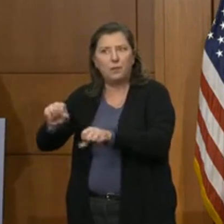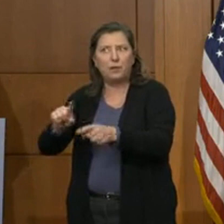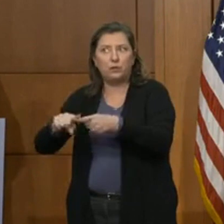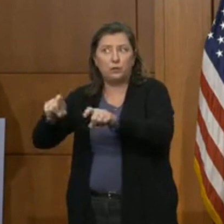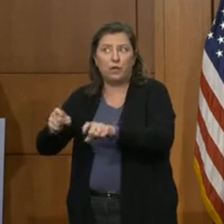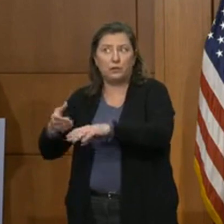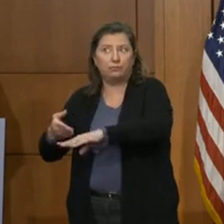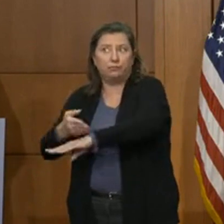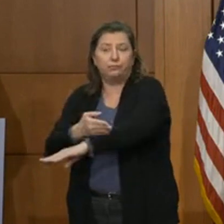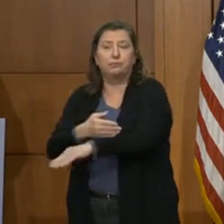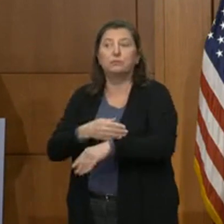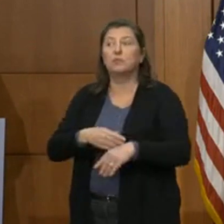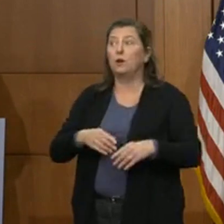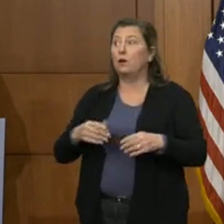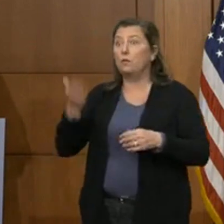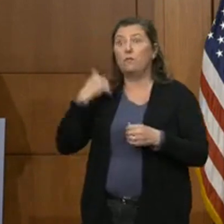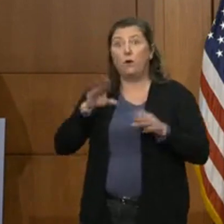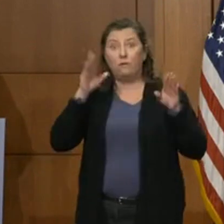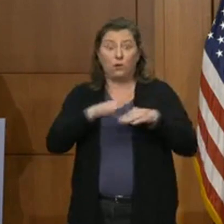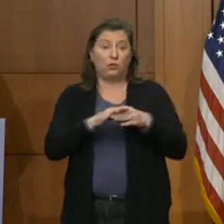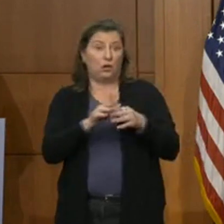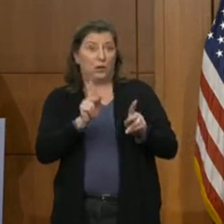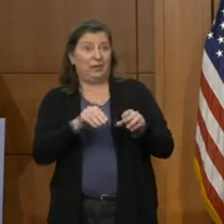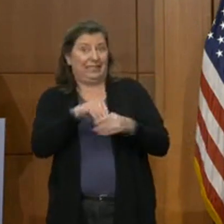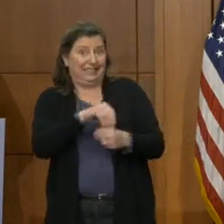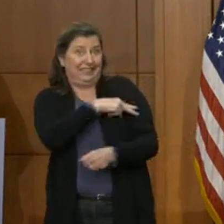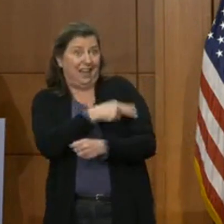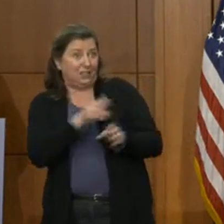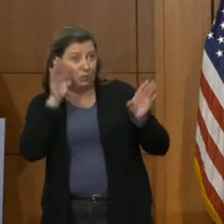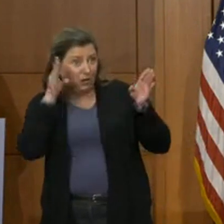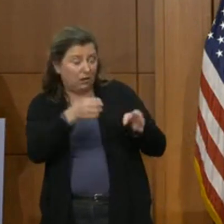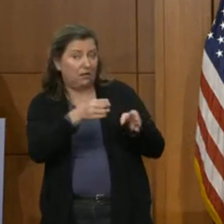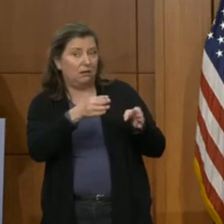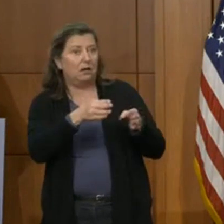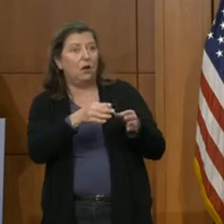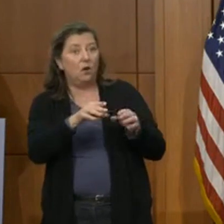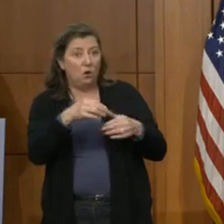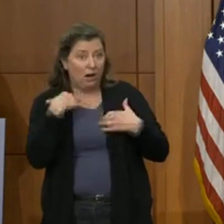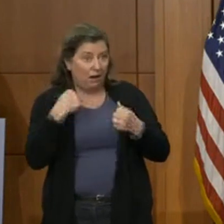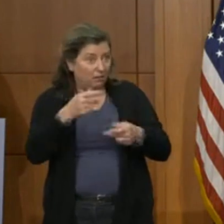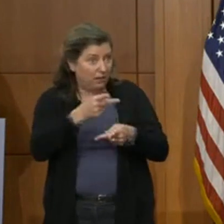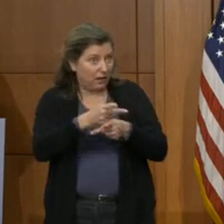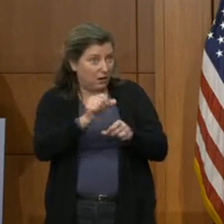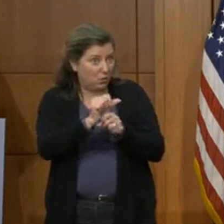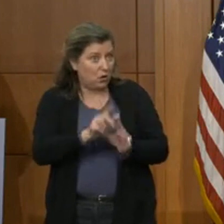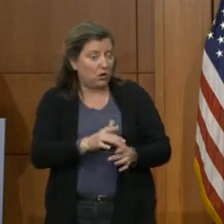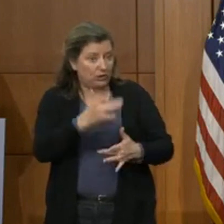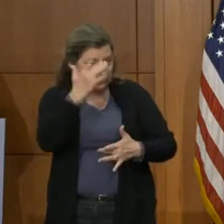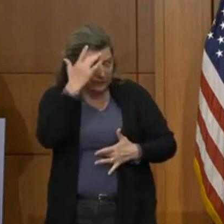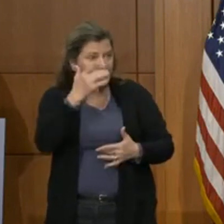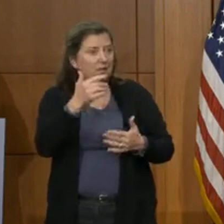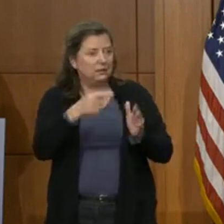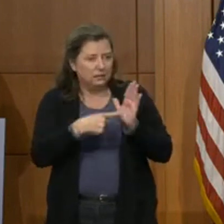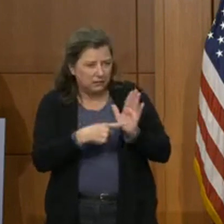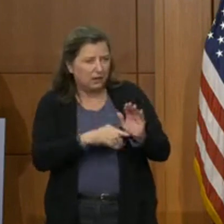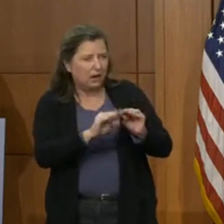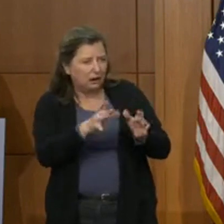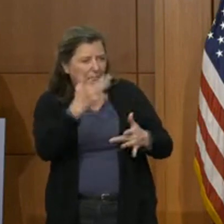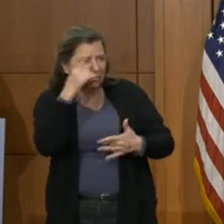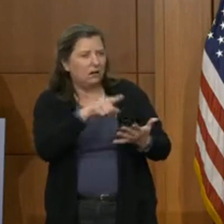the priority 1 hospitalized patients and symptomatic healthcare workers to other priorities, so